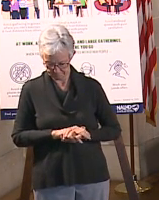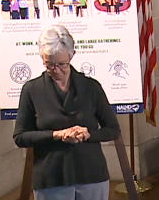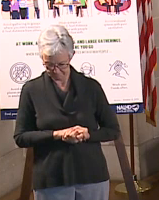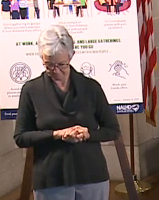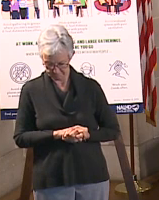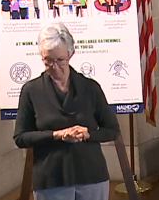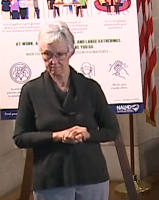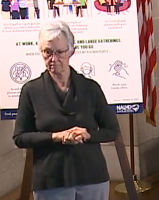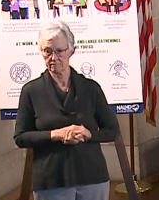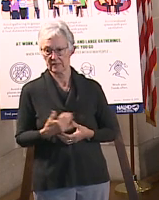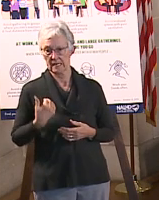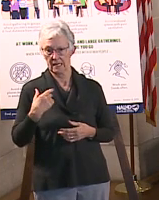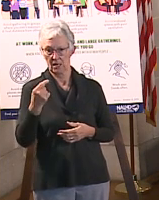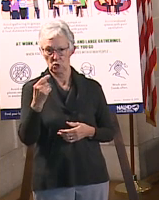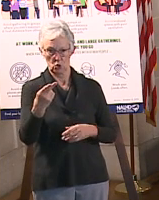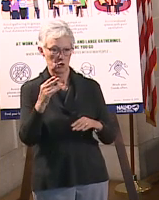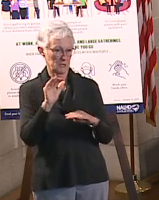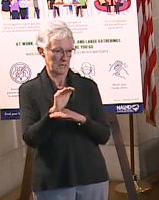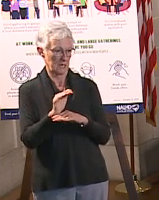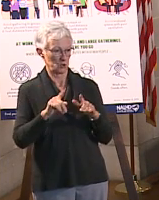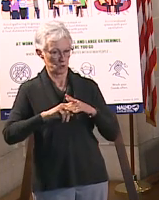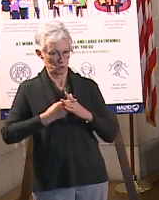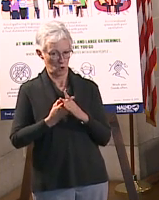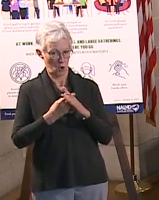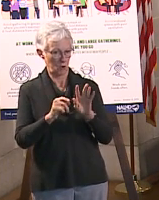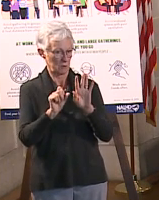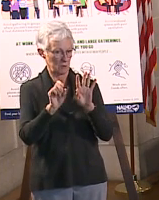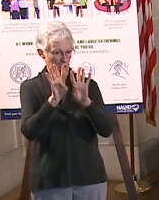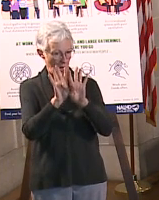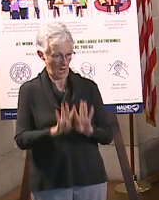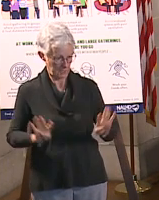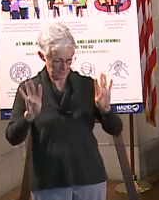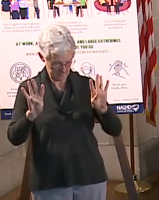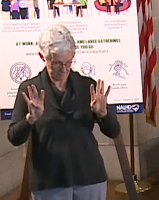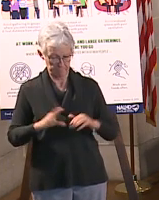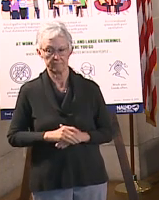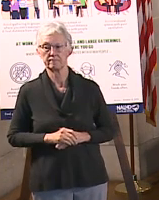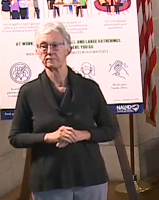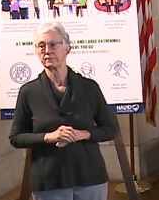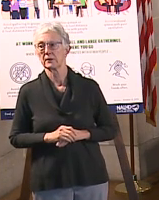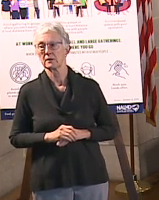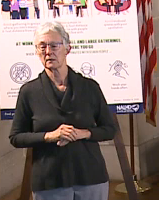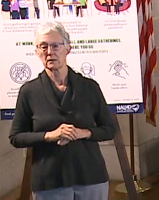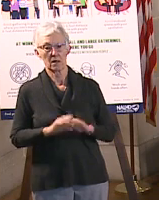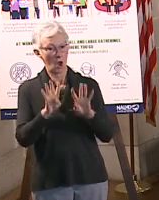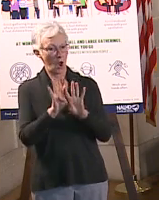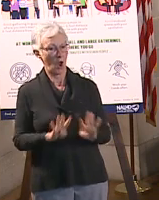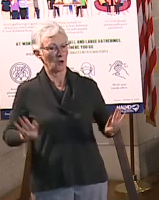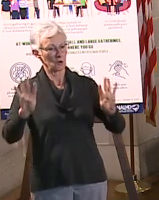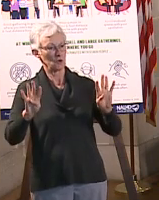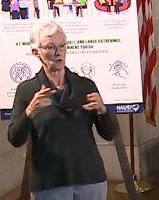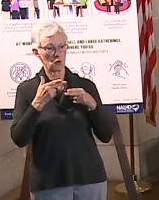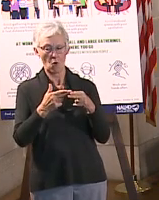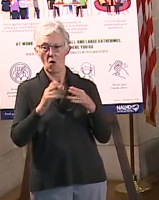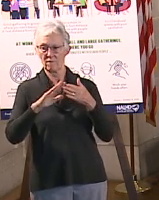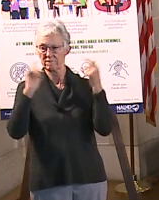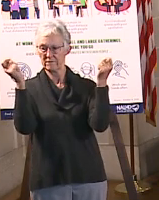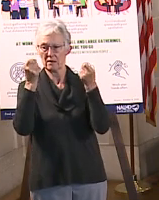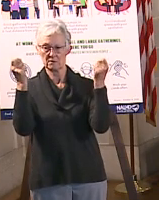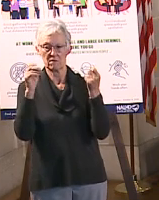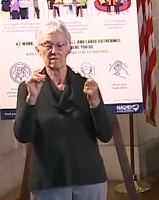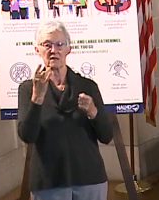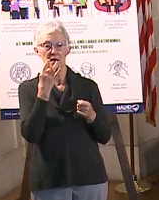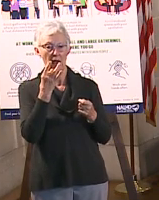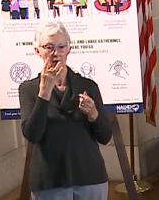mentioned, last Thursday night began Hanukkah. Hanukkah is the Festival of Lights, and it's a season of